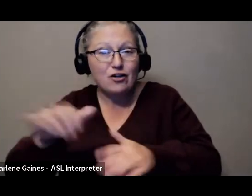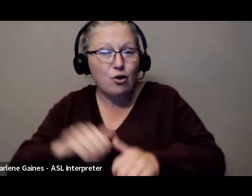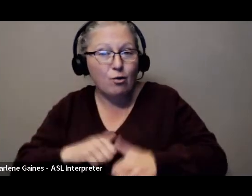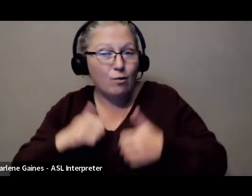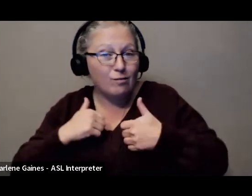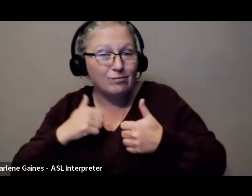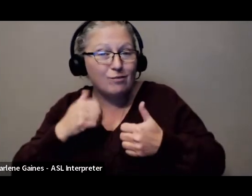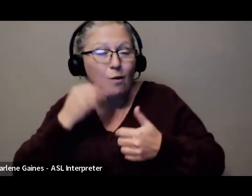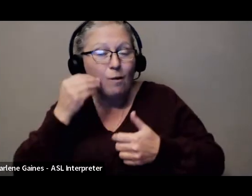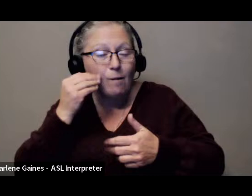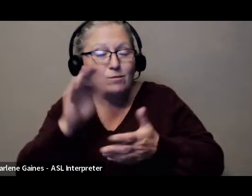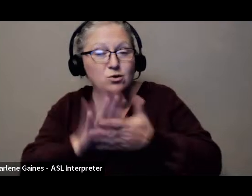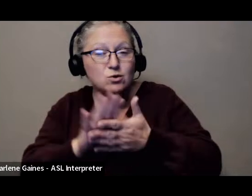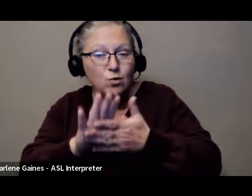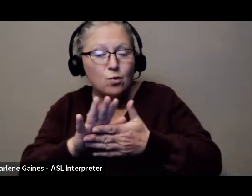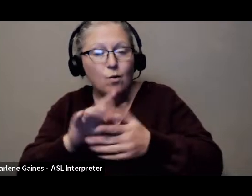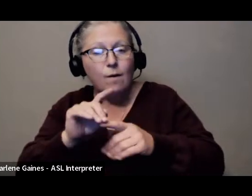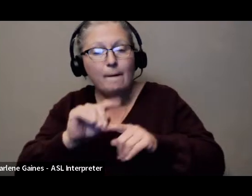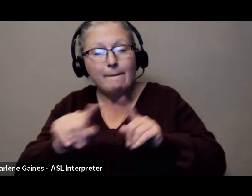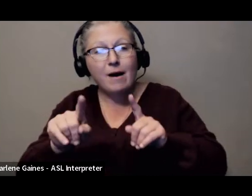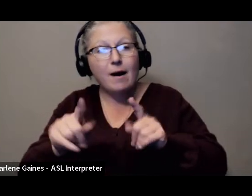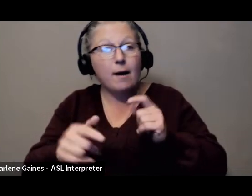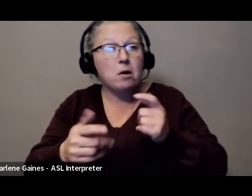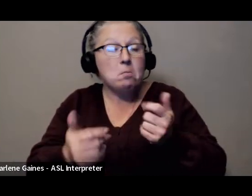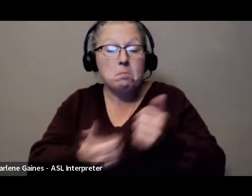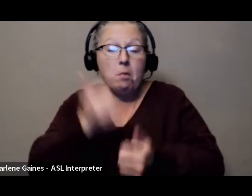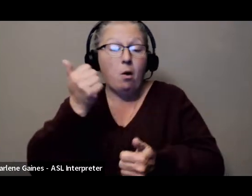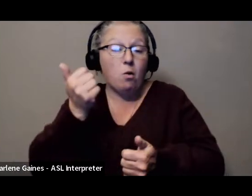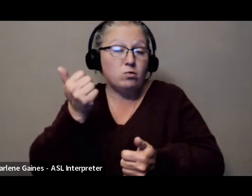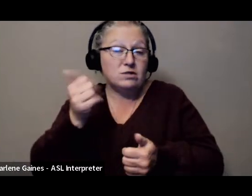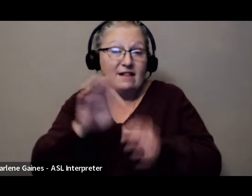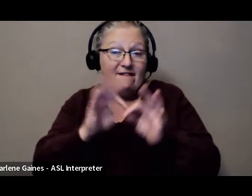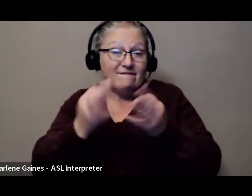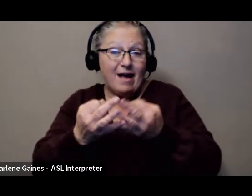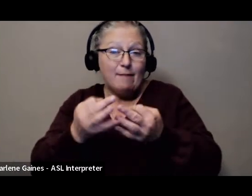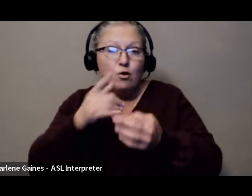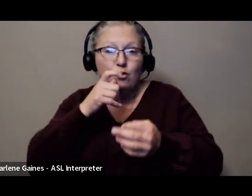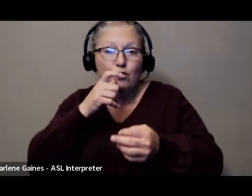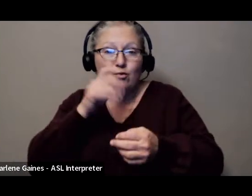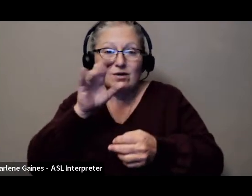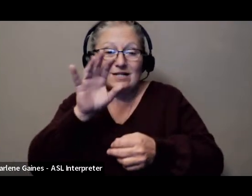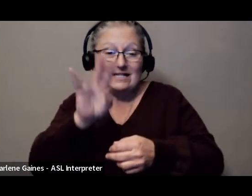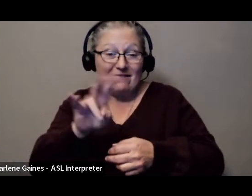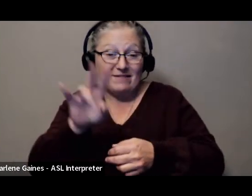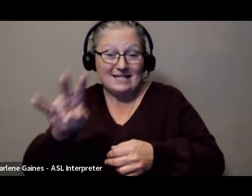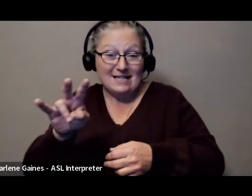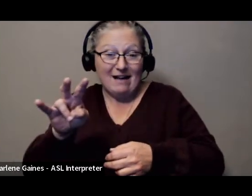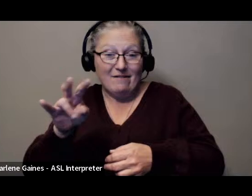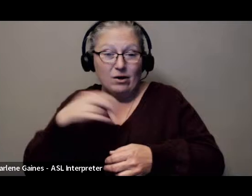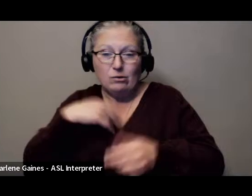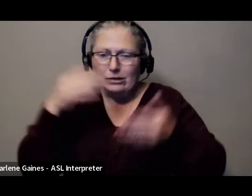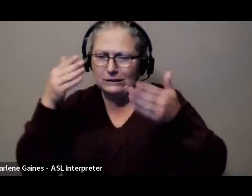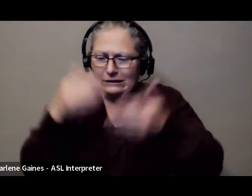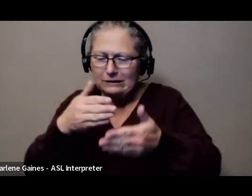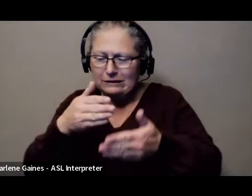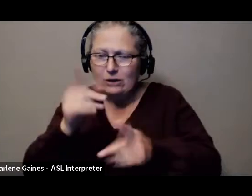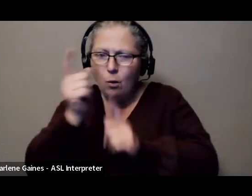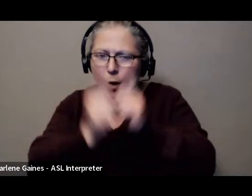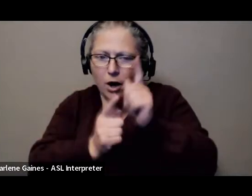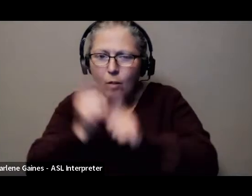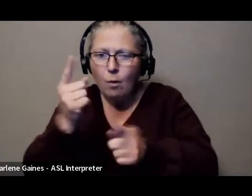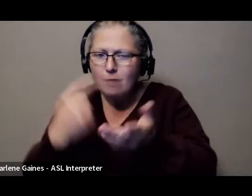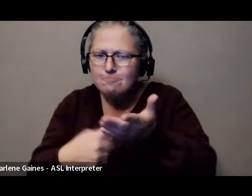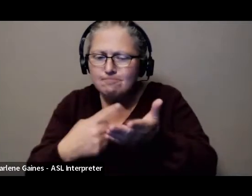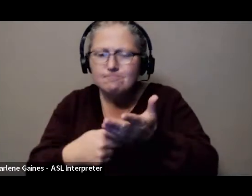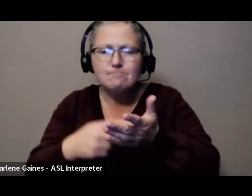school. But for the most part, families that we've called, especially those 77 that we really paid attention to and had one-on-one